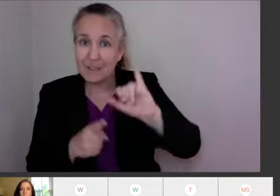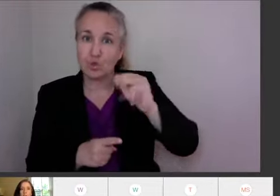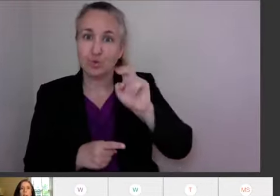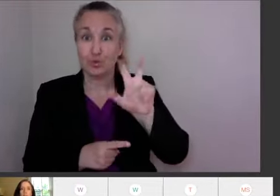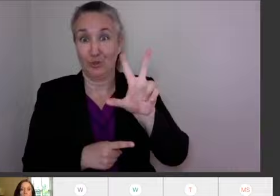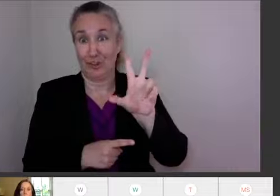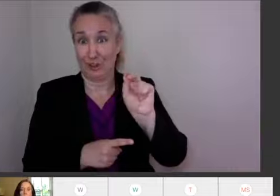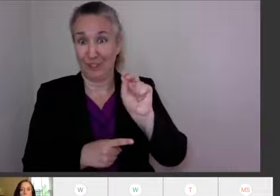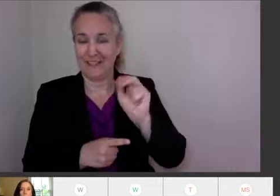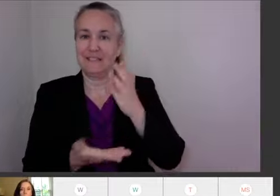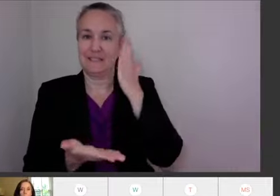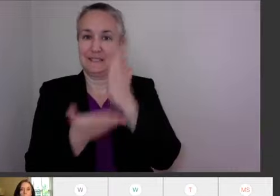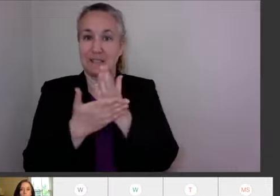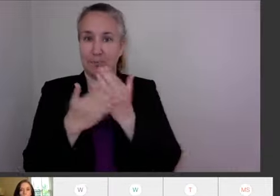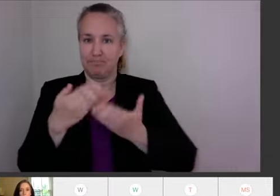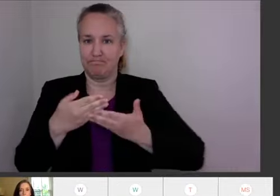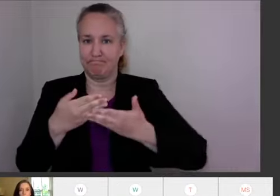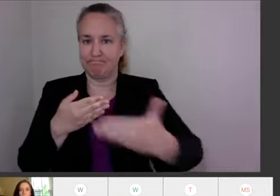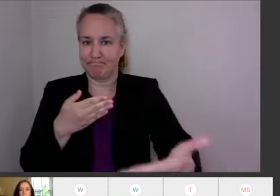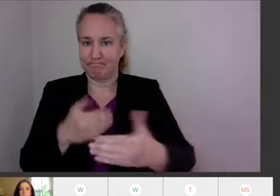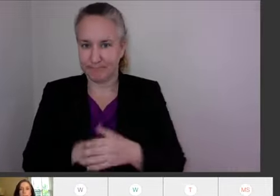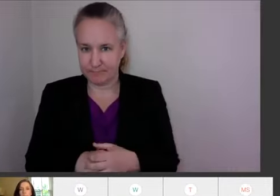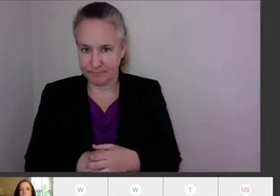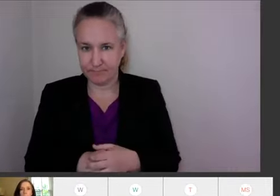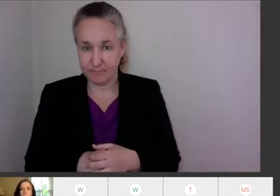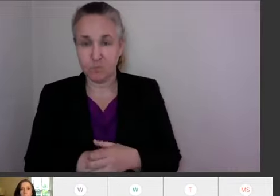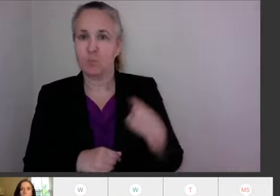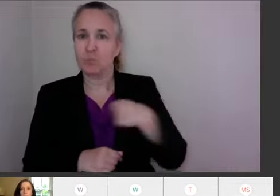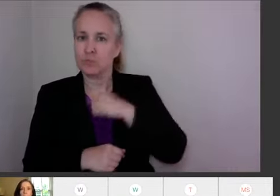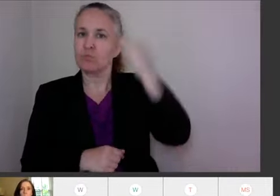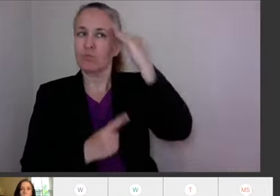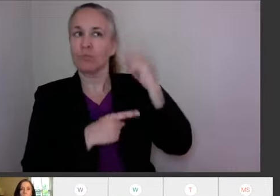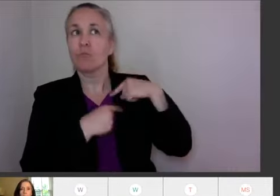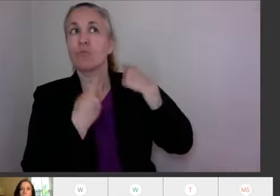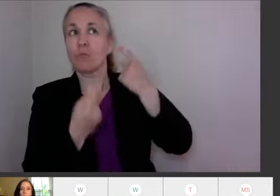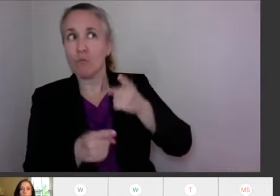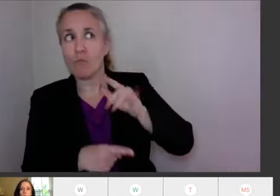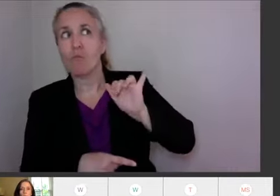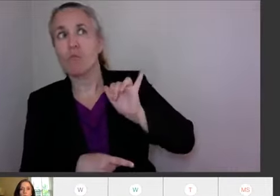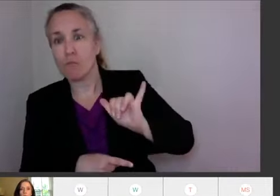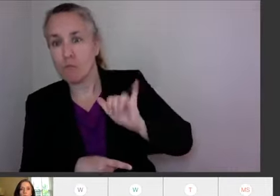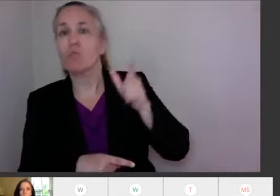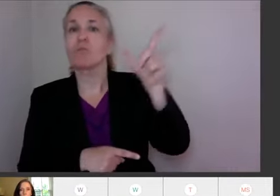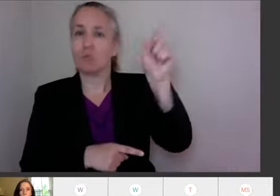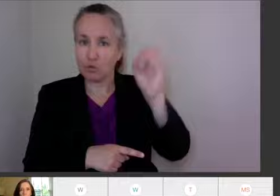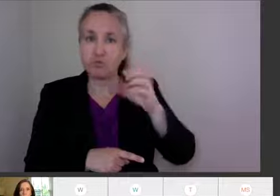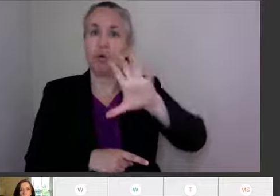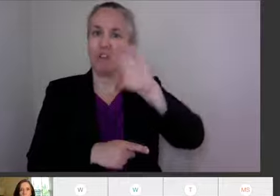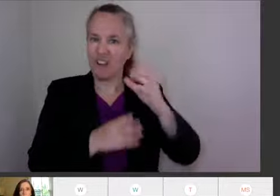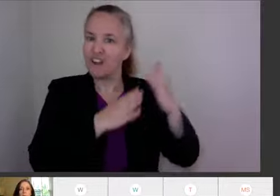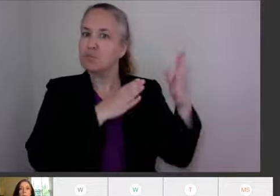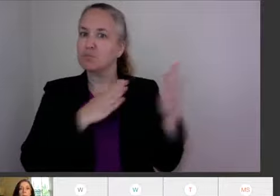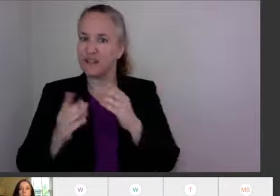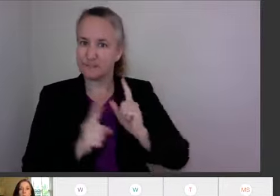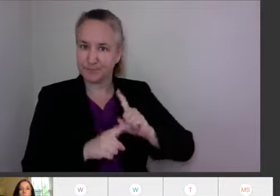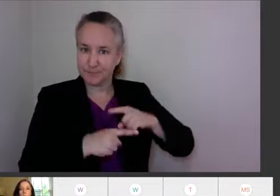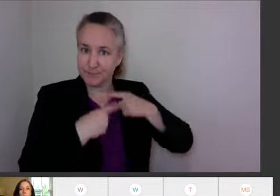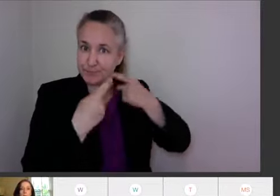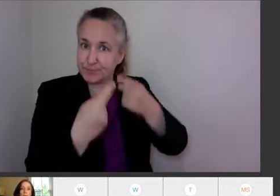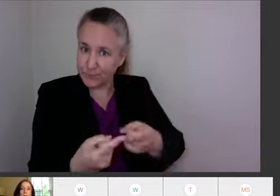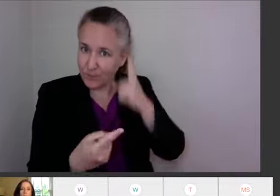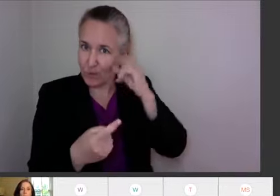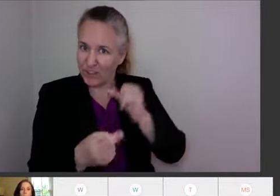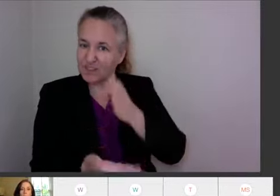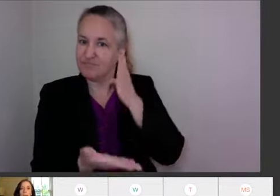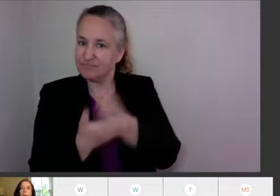30th. This change has been anticipated and the county has been planning for this transition. Based